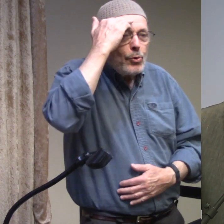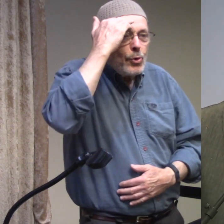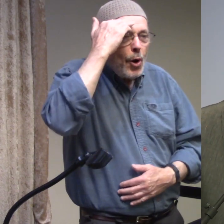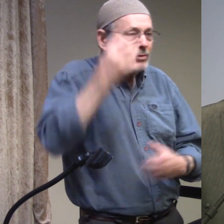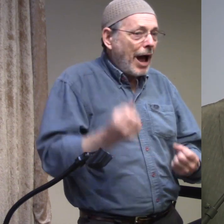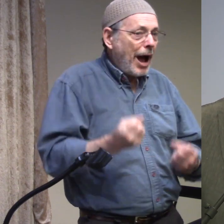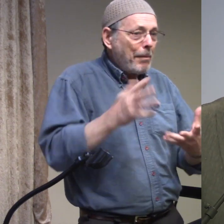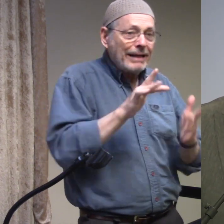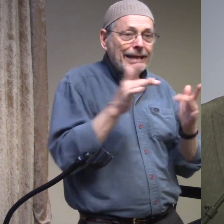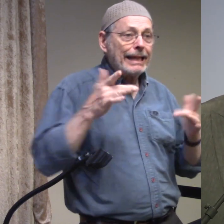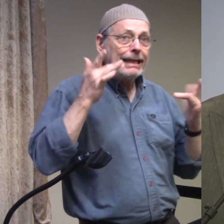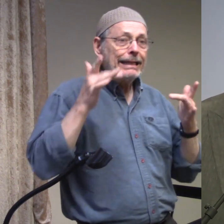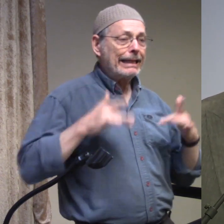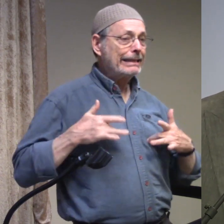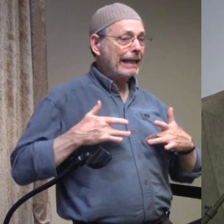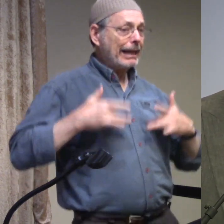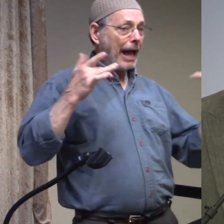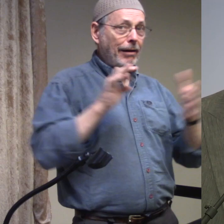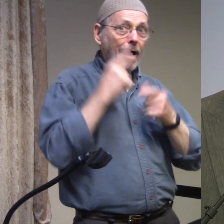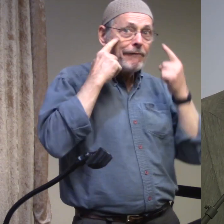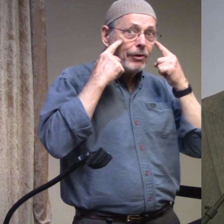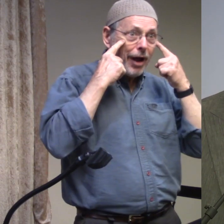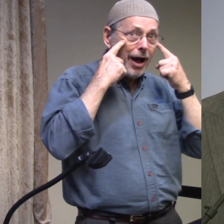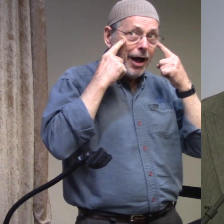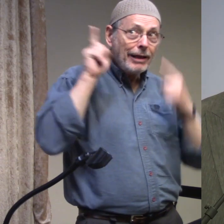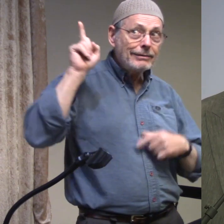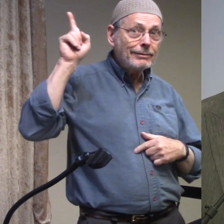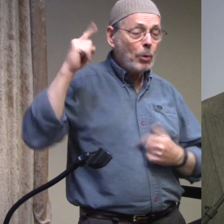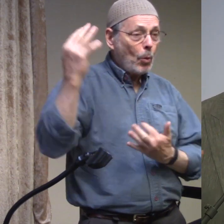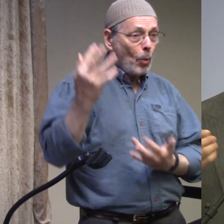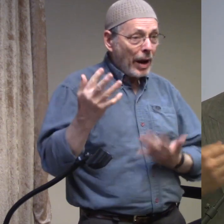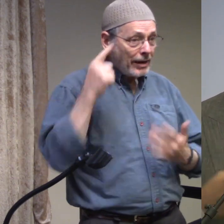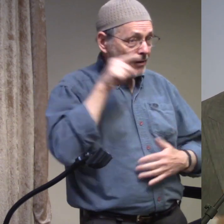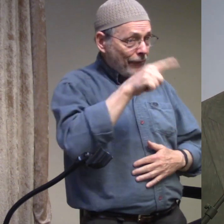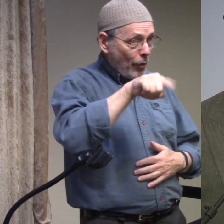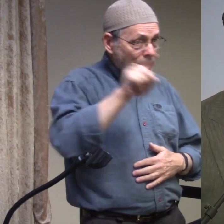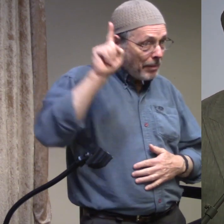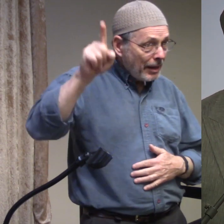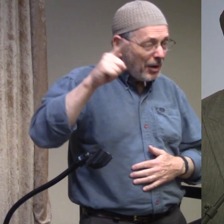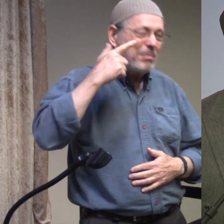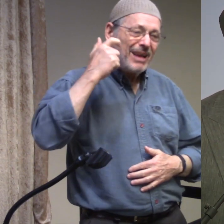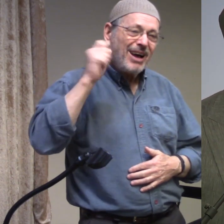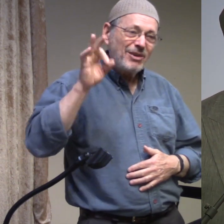the eyes waiting for them because of what they used to do.